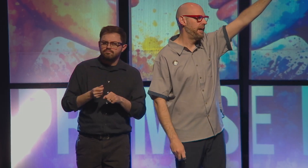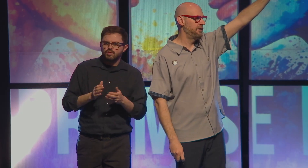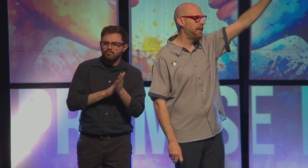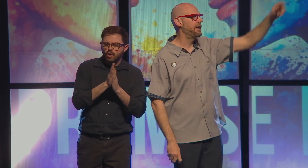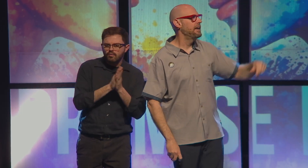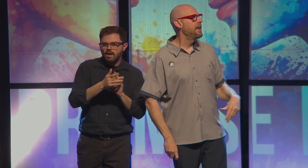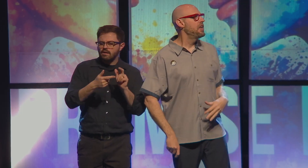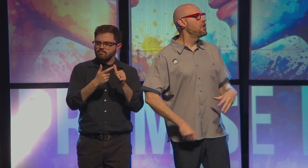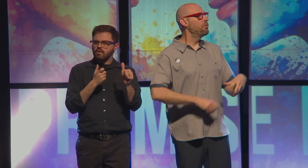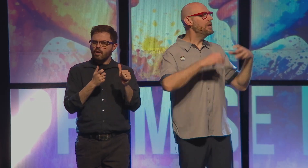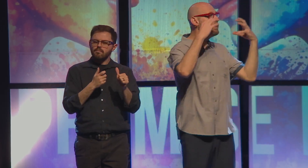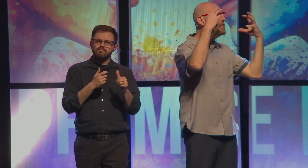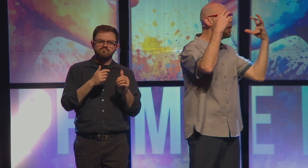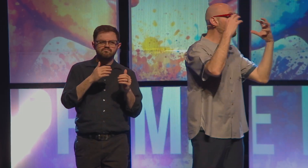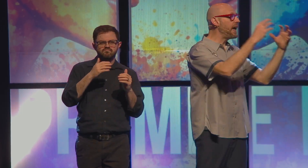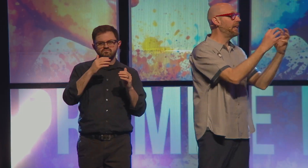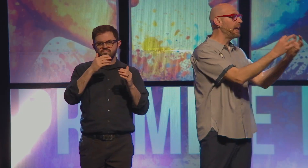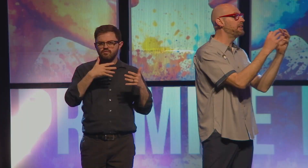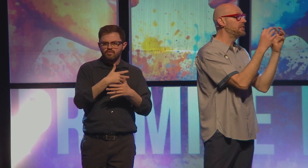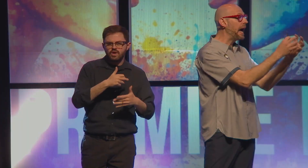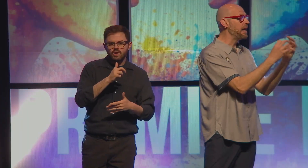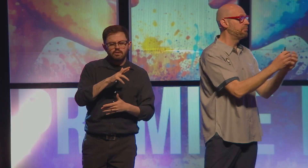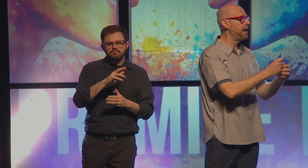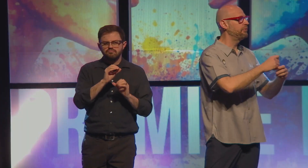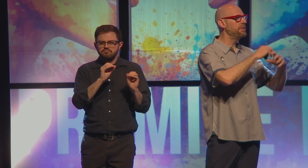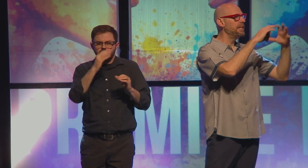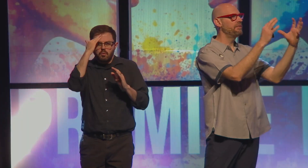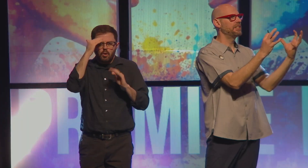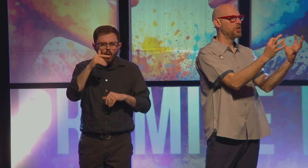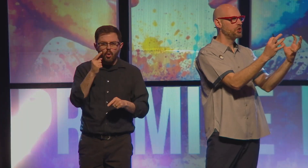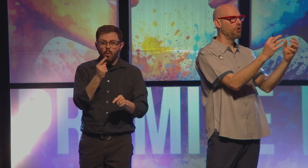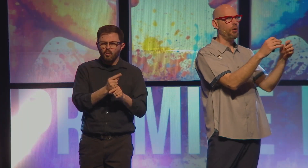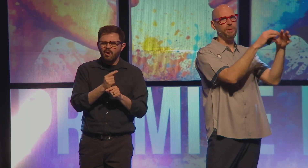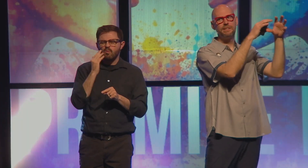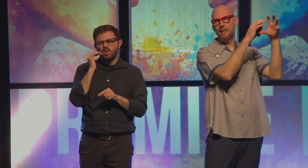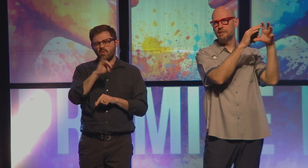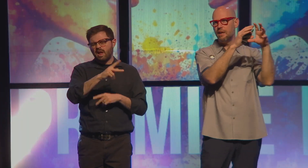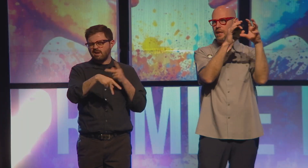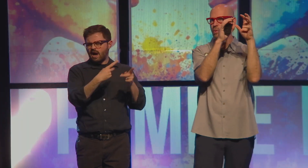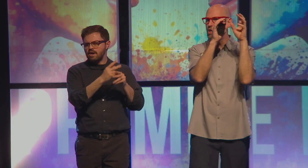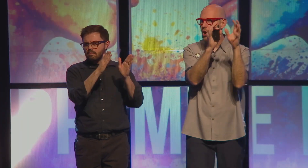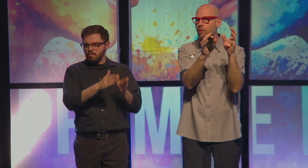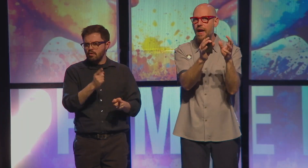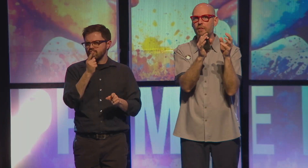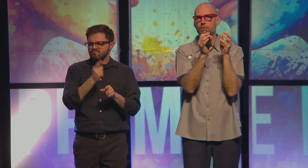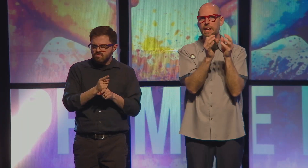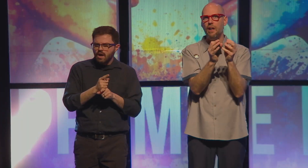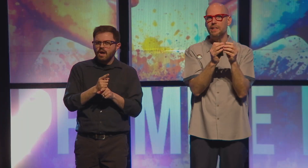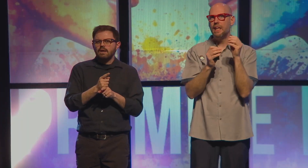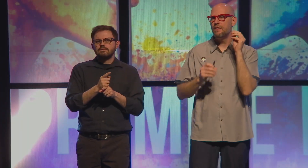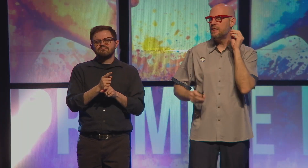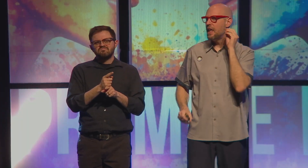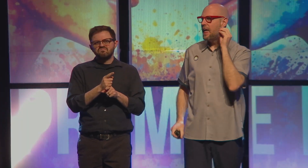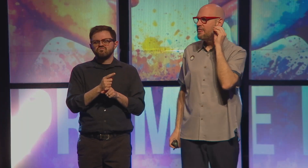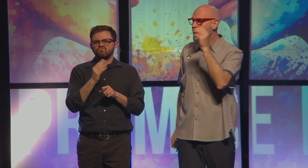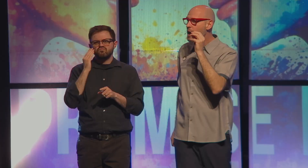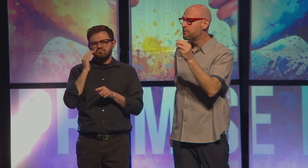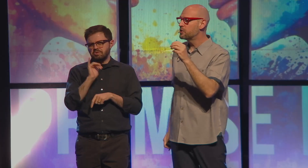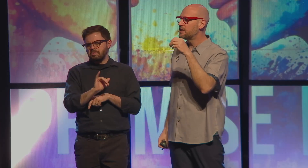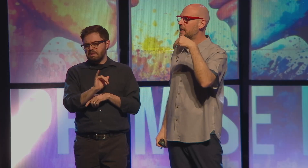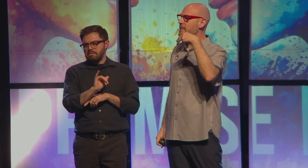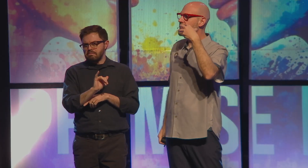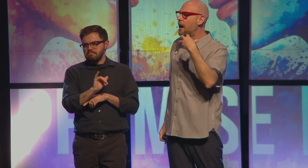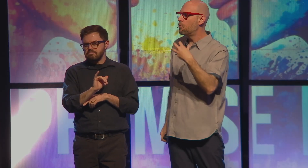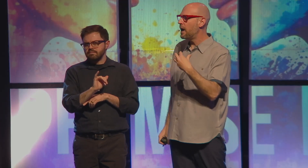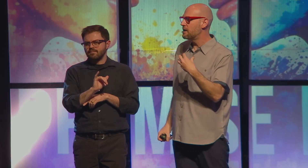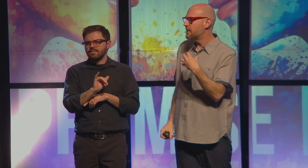person, right? Okay. We know that like type, right? If we think of it as a trope, as like we know that reality. And that